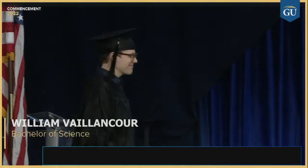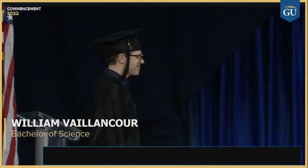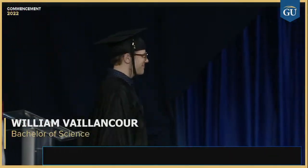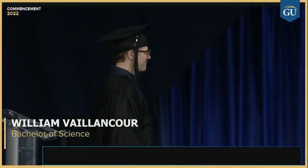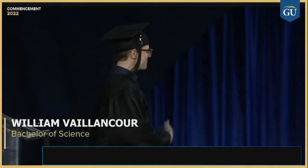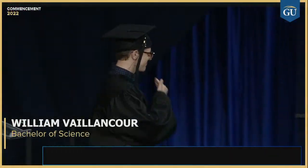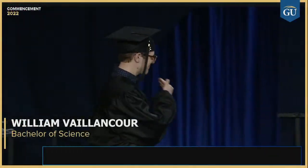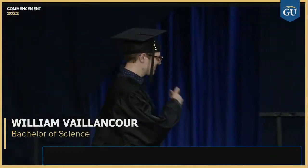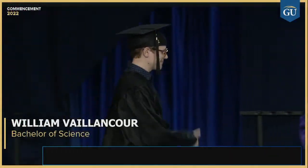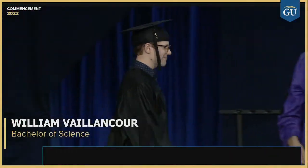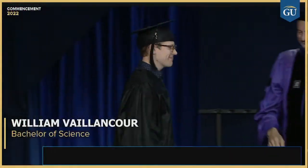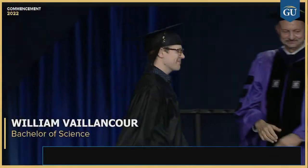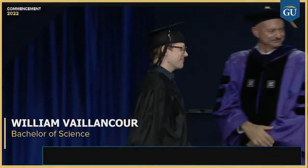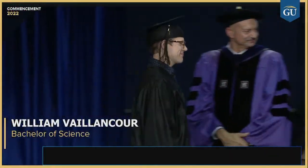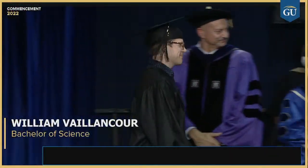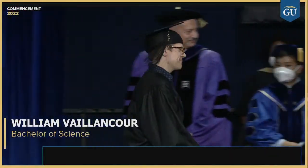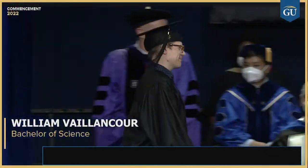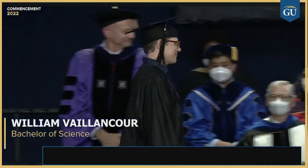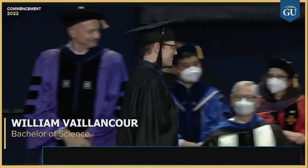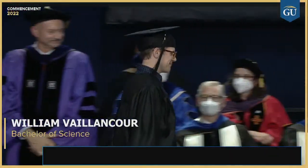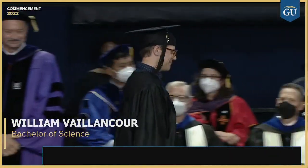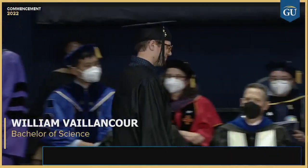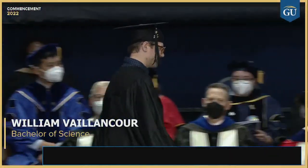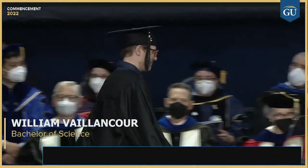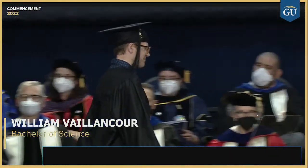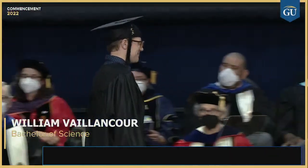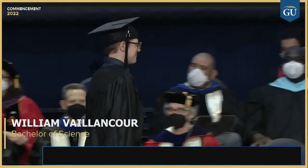William Vilnicor, Bachelor of Science.